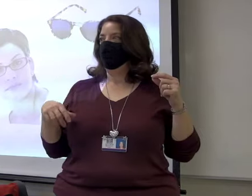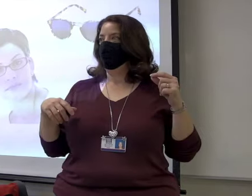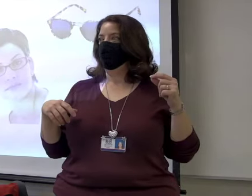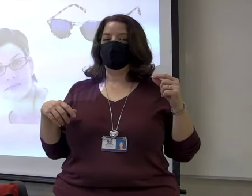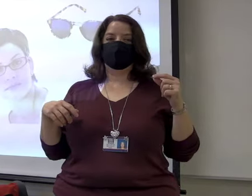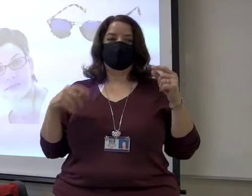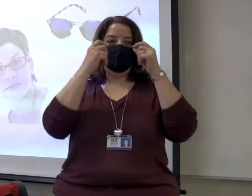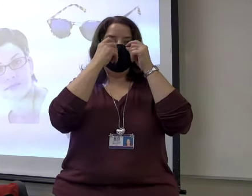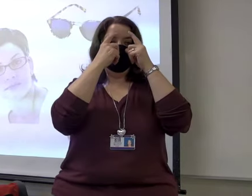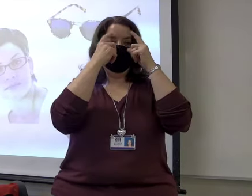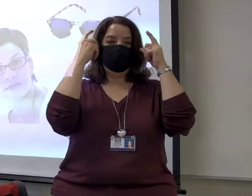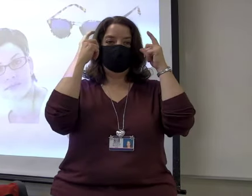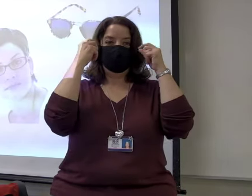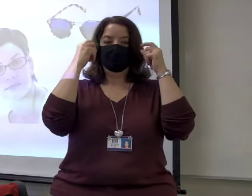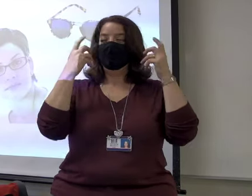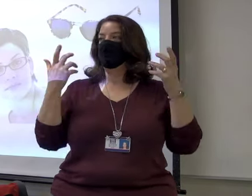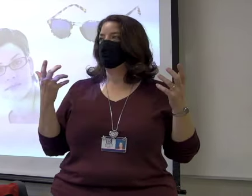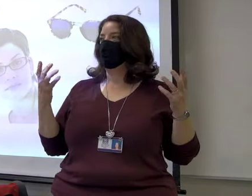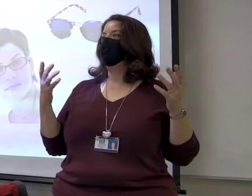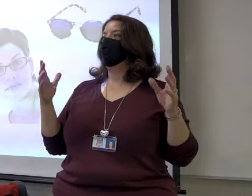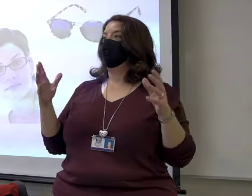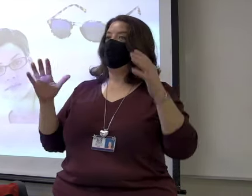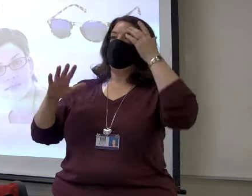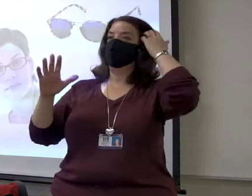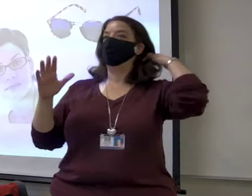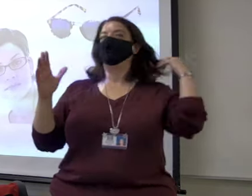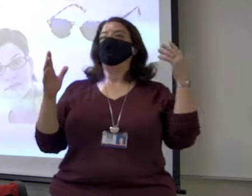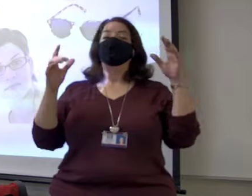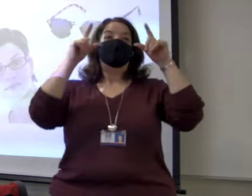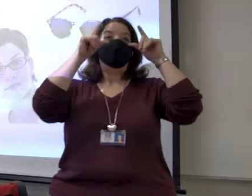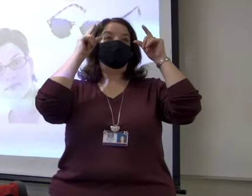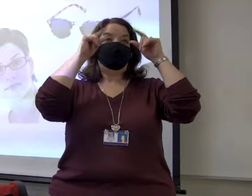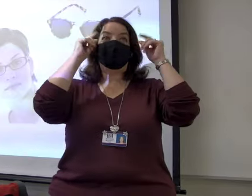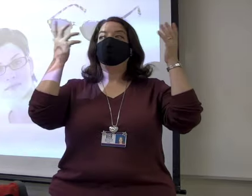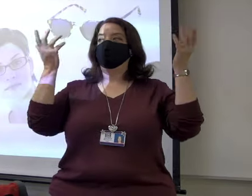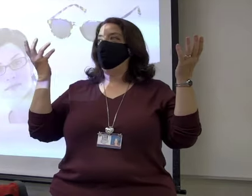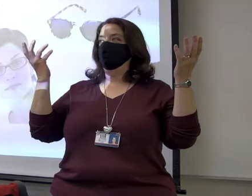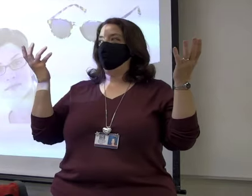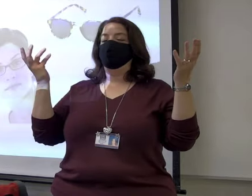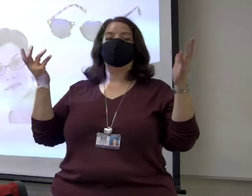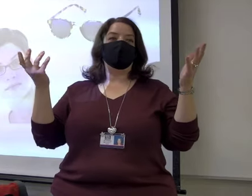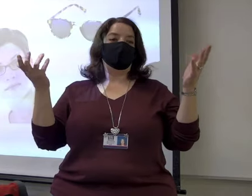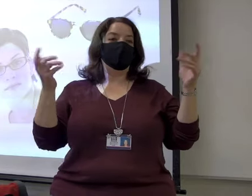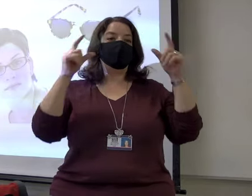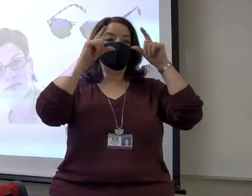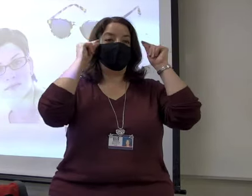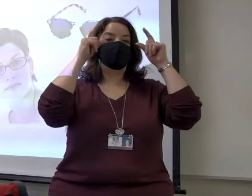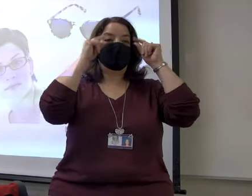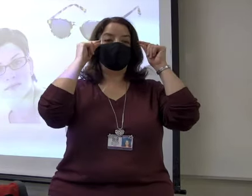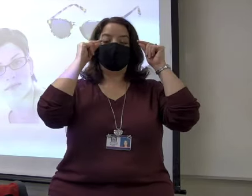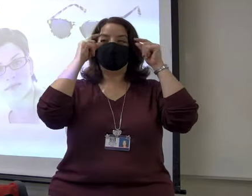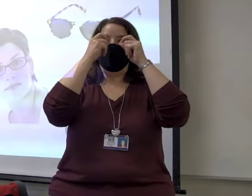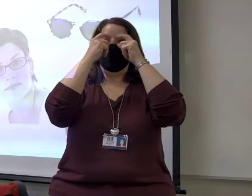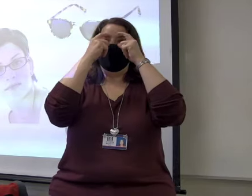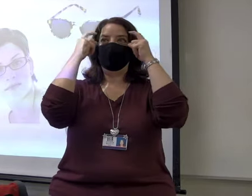Right, they're square. So you can kind of, you have to start, just like with any classifier, you start with the sign and then you can